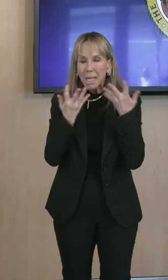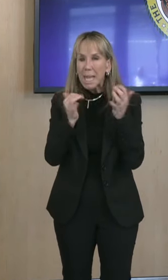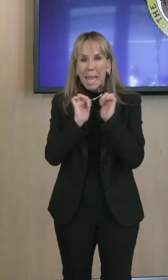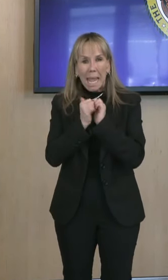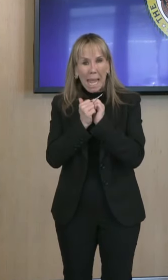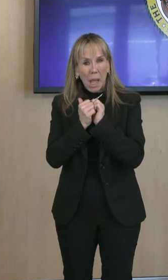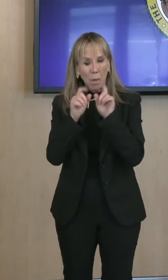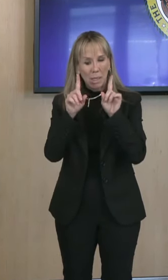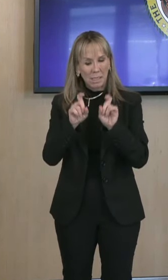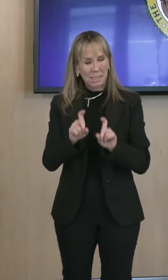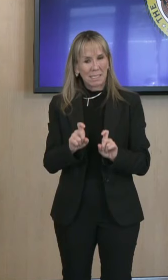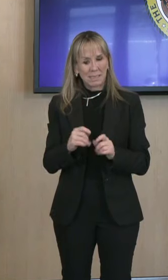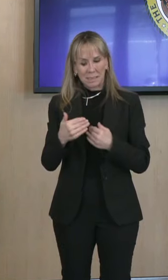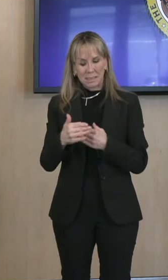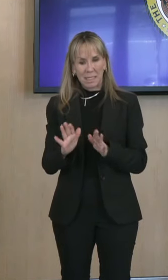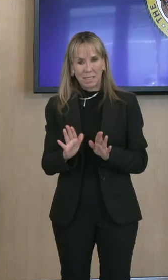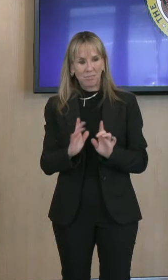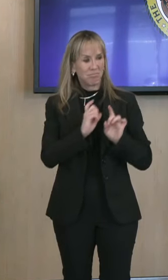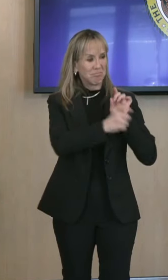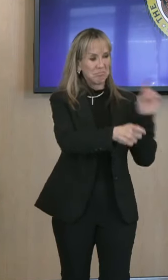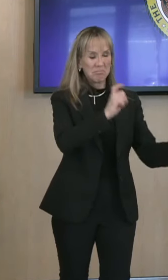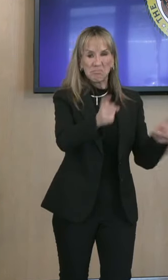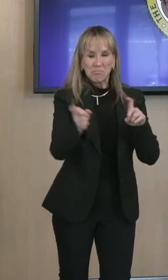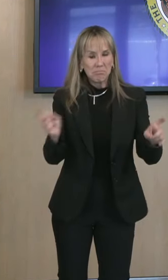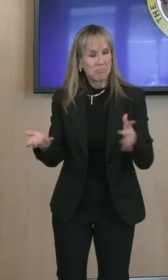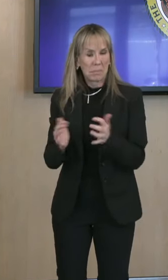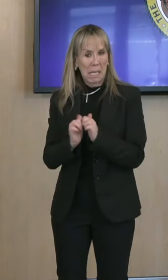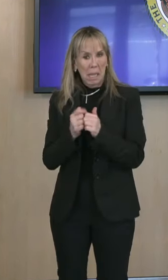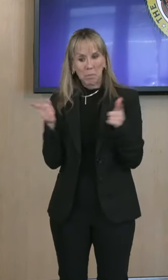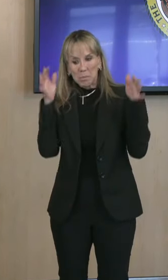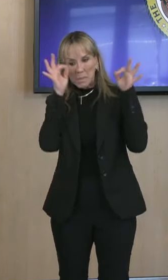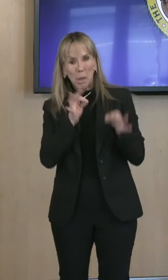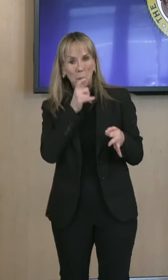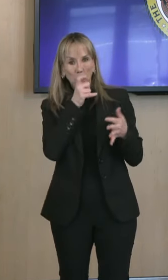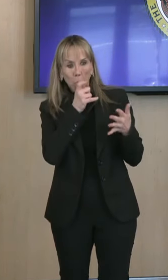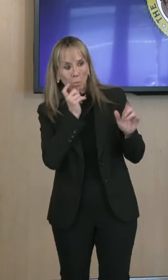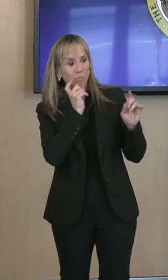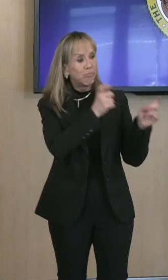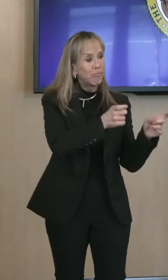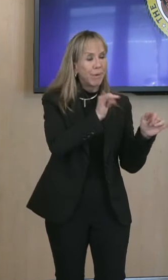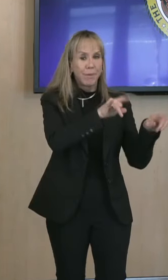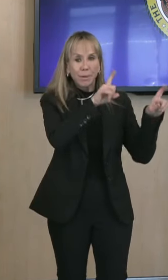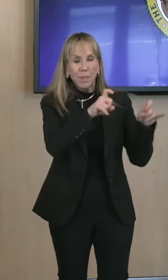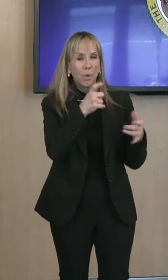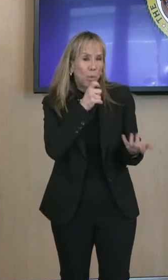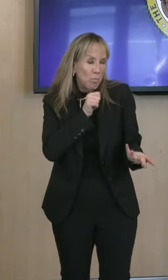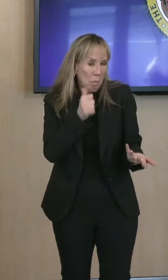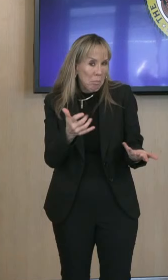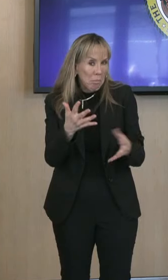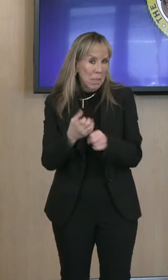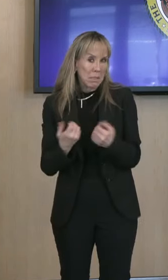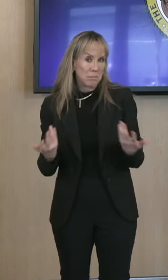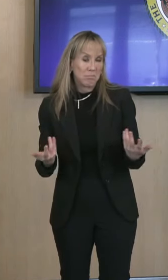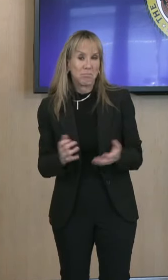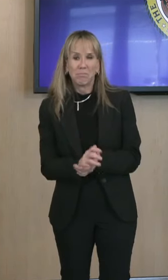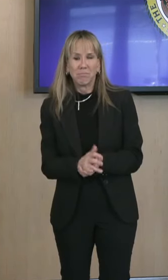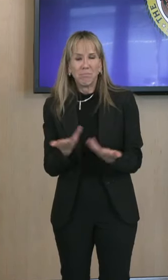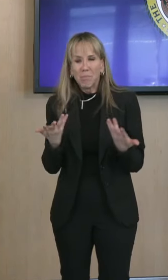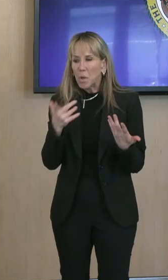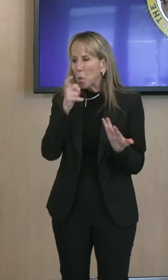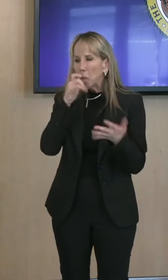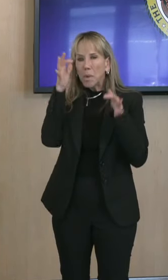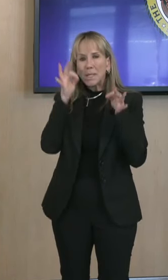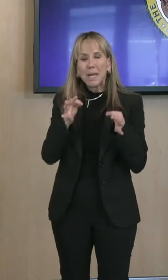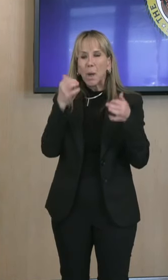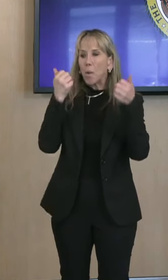how testing kits get distributed throughout the county. how is it decided which